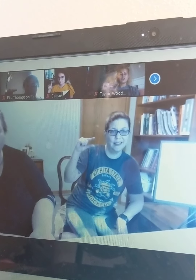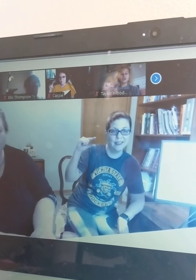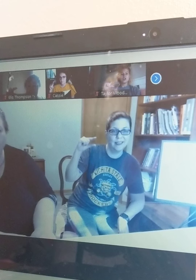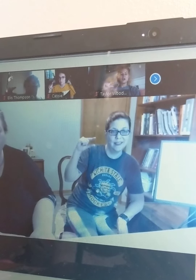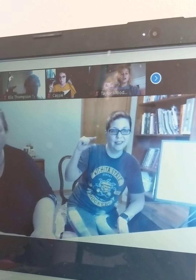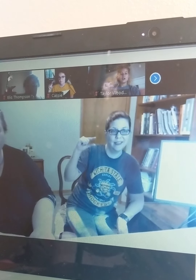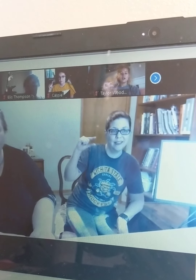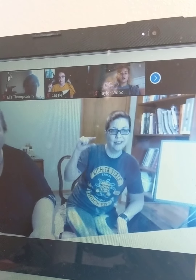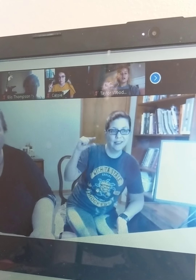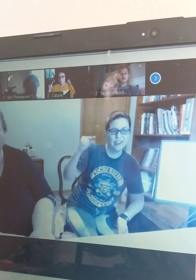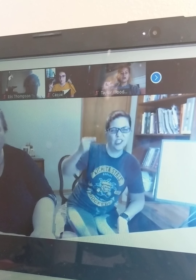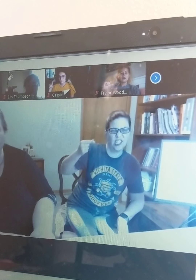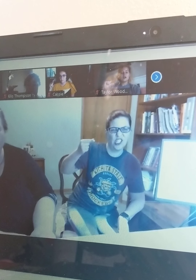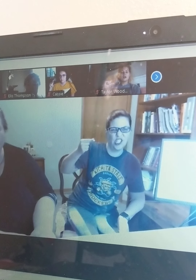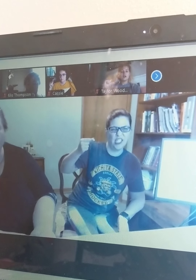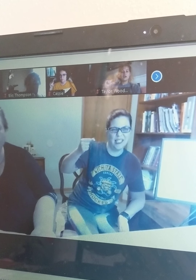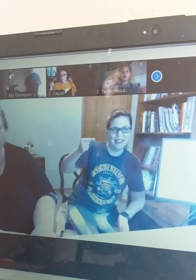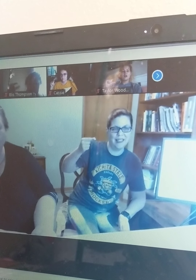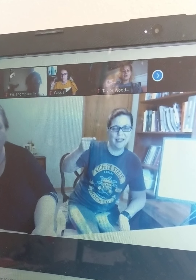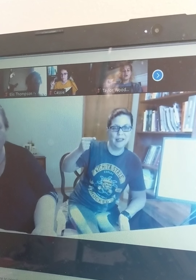G,